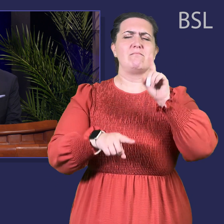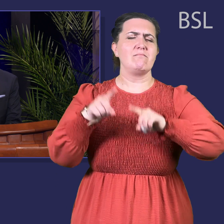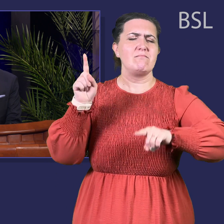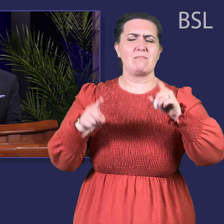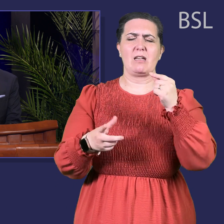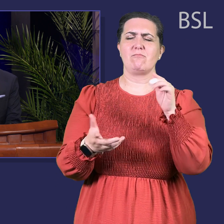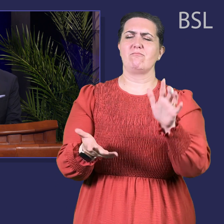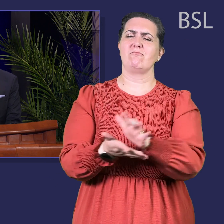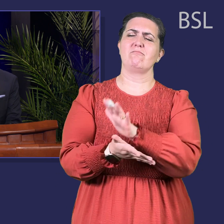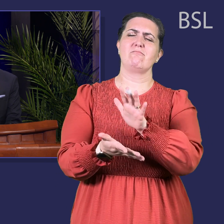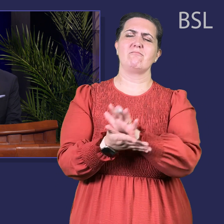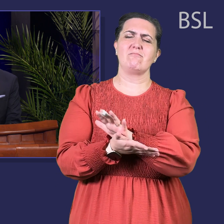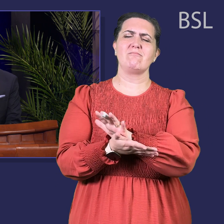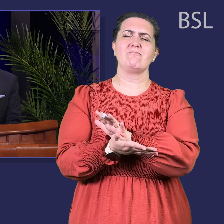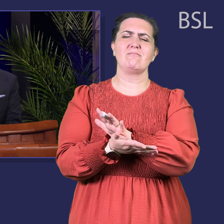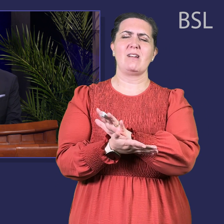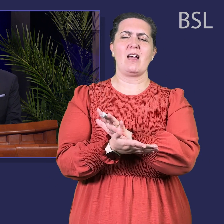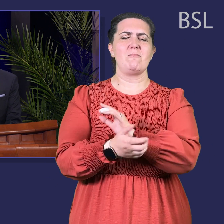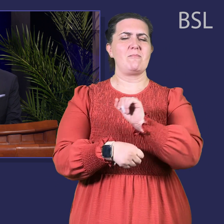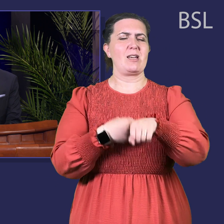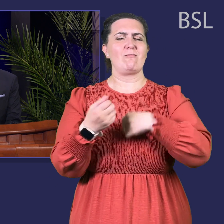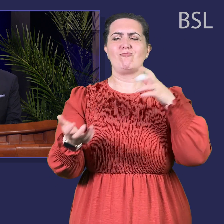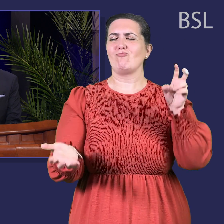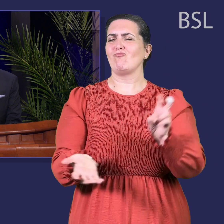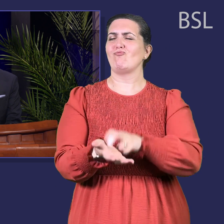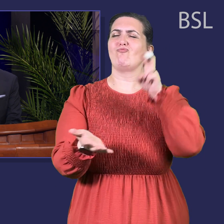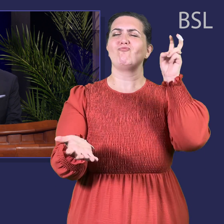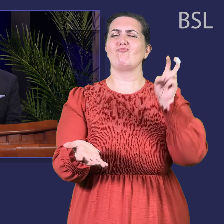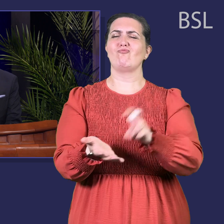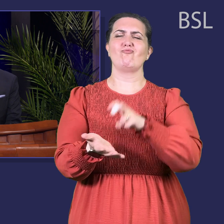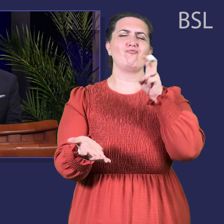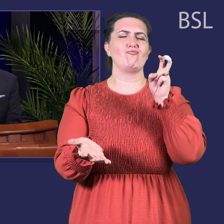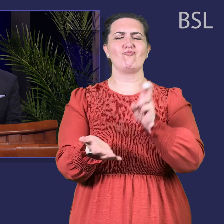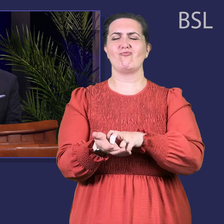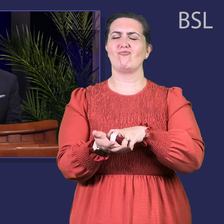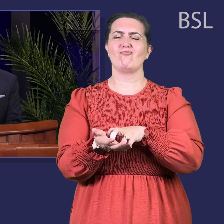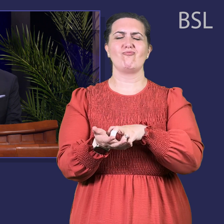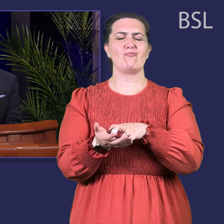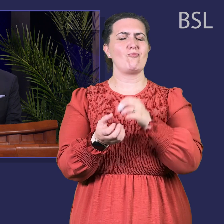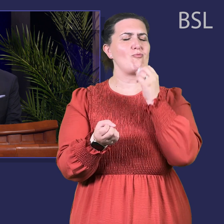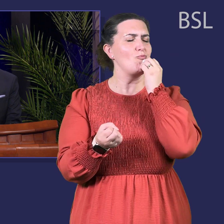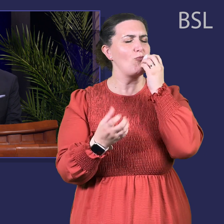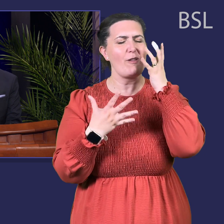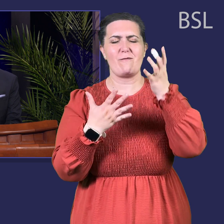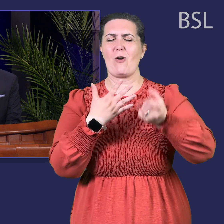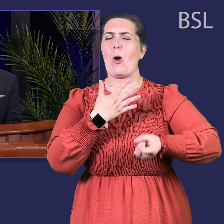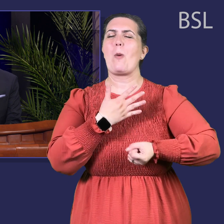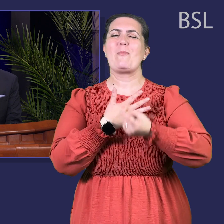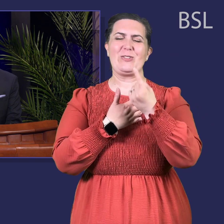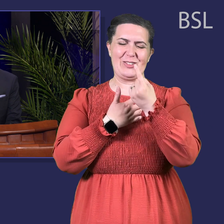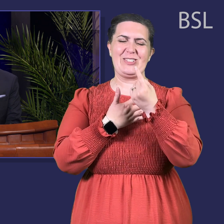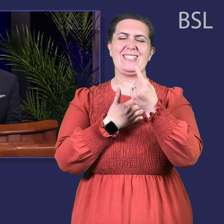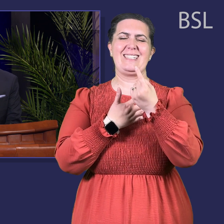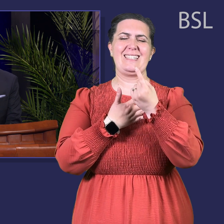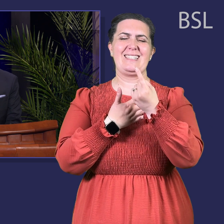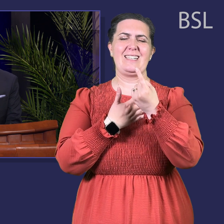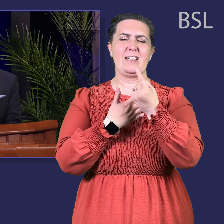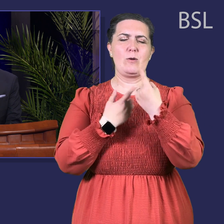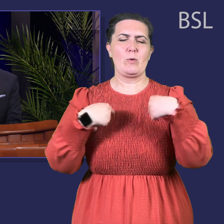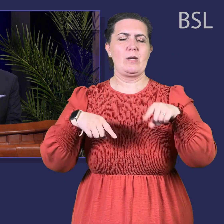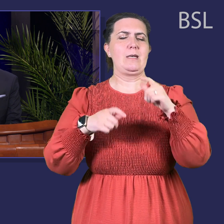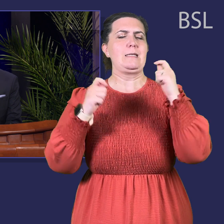the message that will be delivered here, and we can rejoice in this marvelous, wonderful